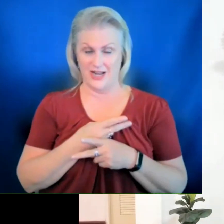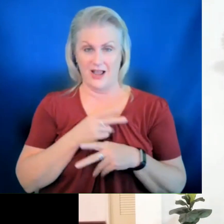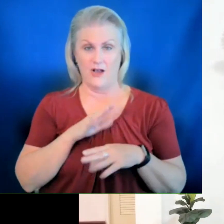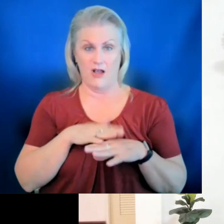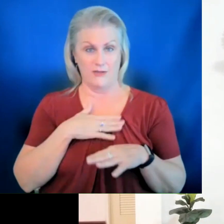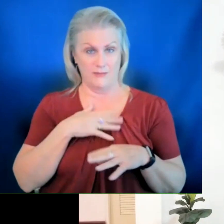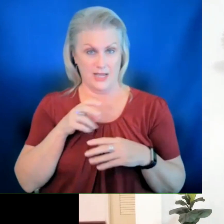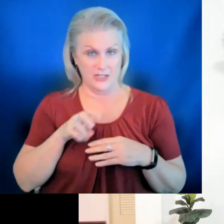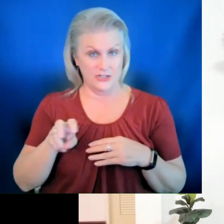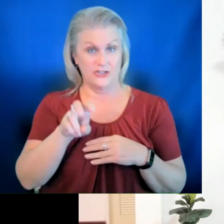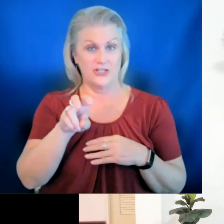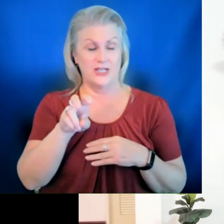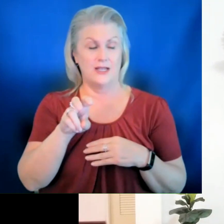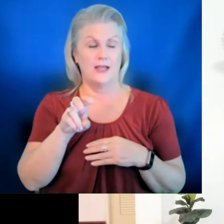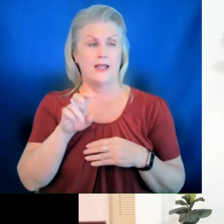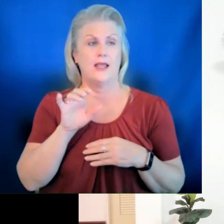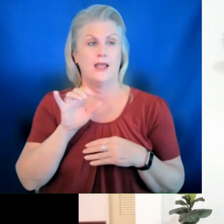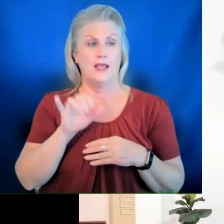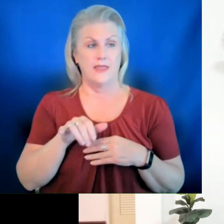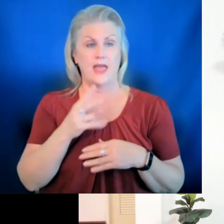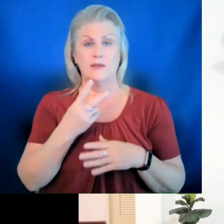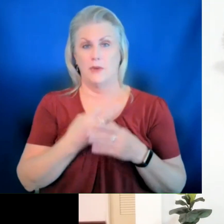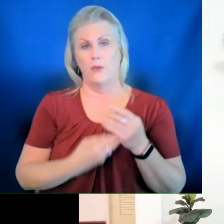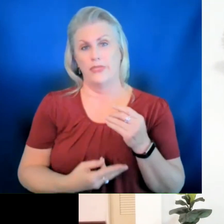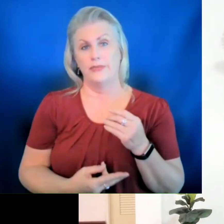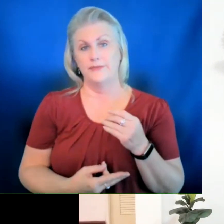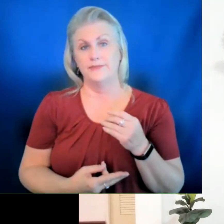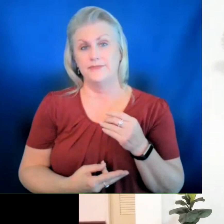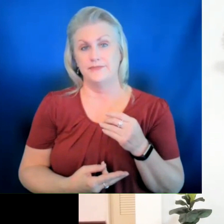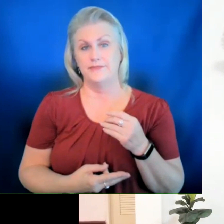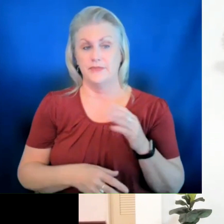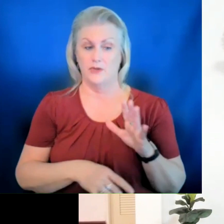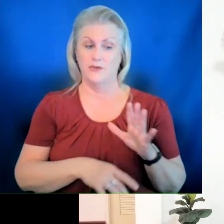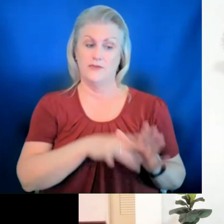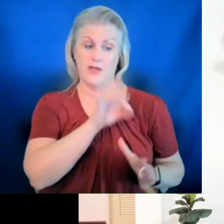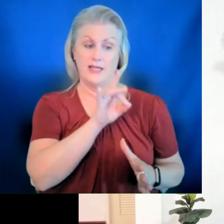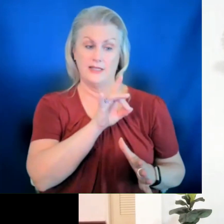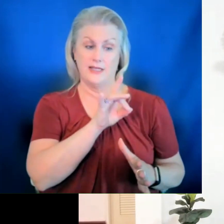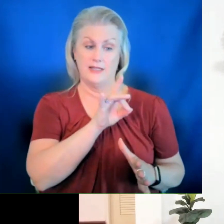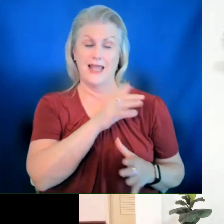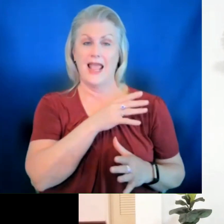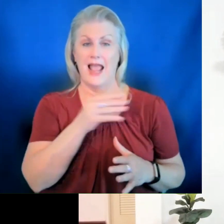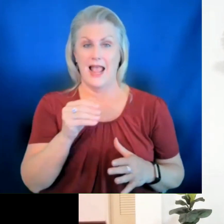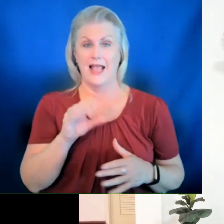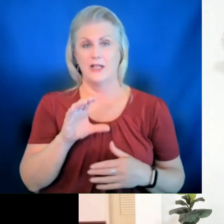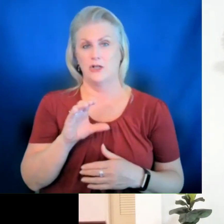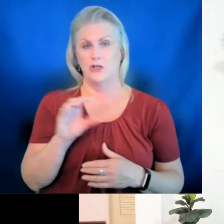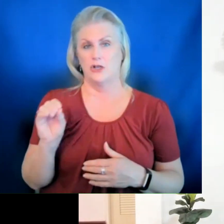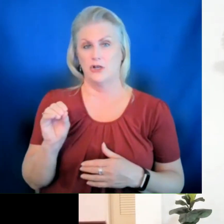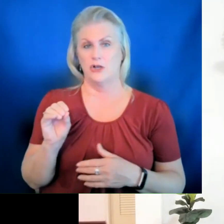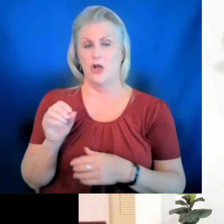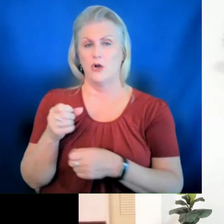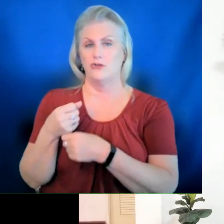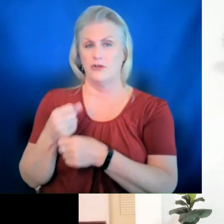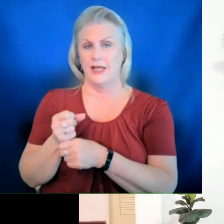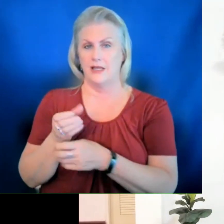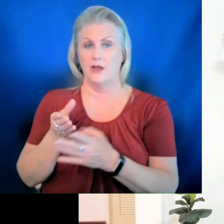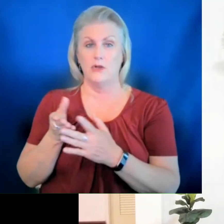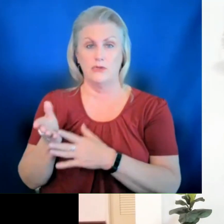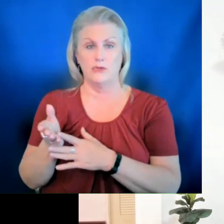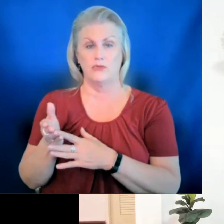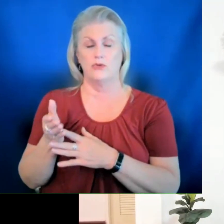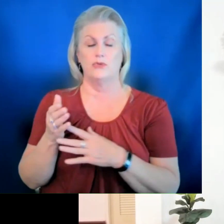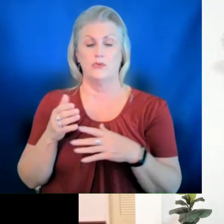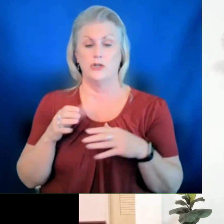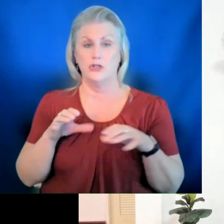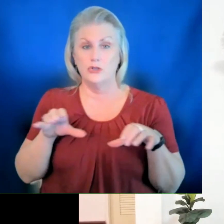my journey is that it's both. You find it, but you also co create it through the actions,